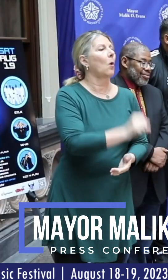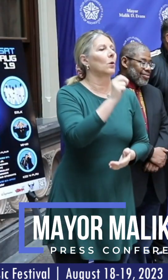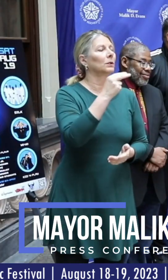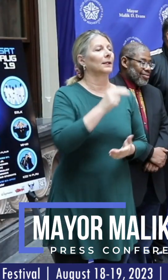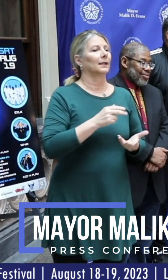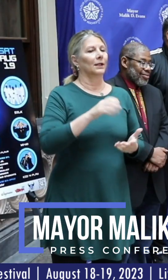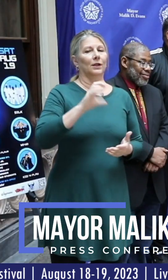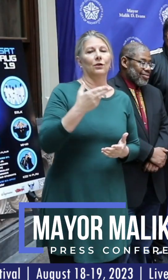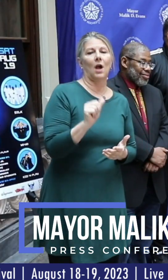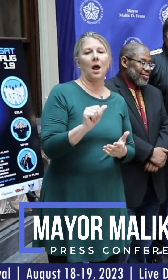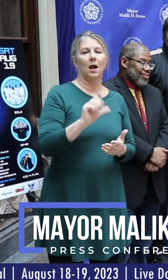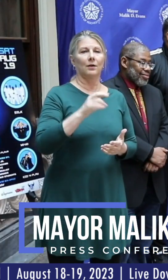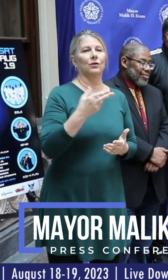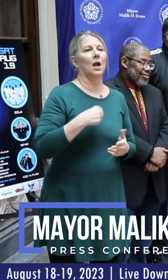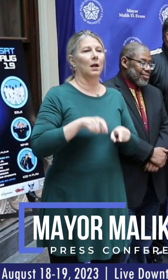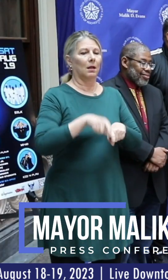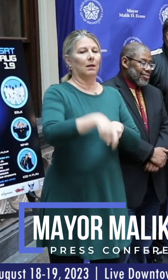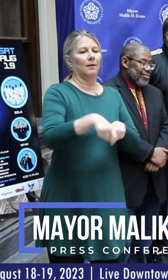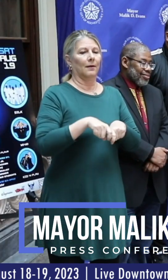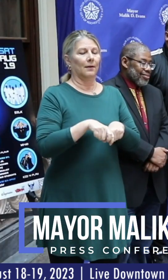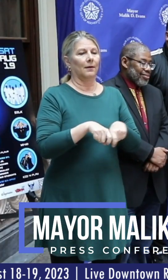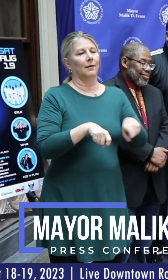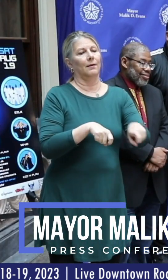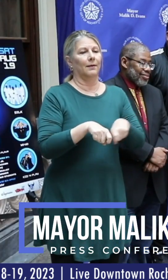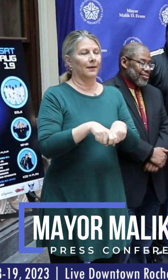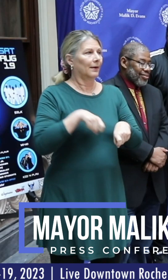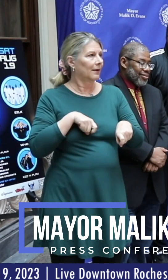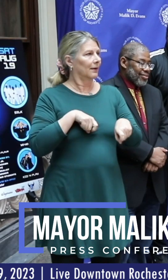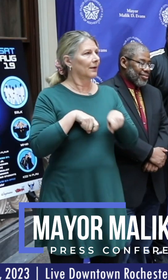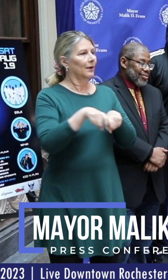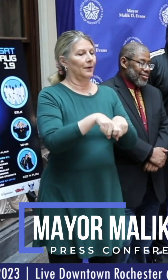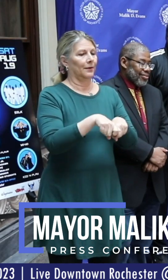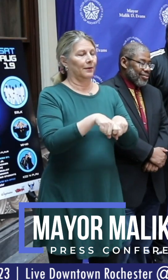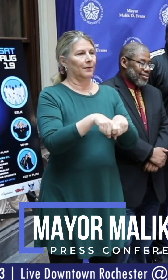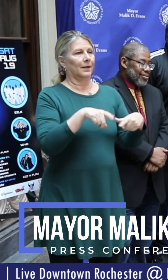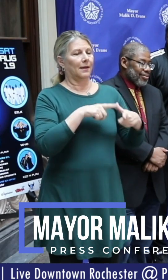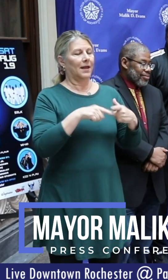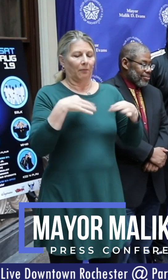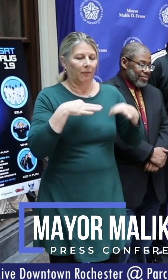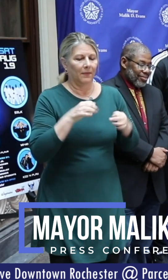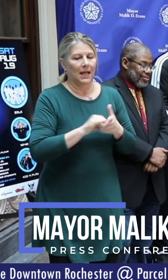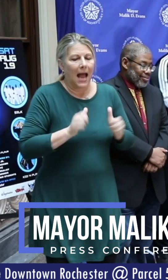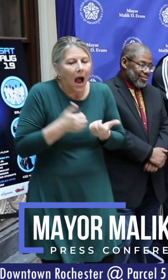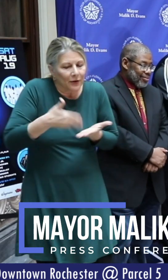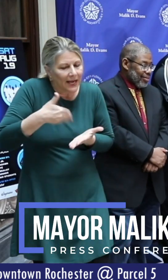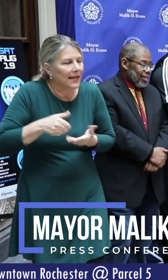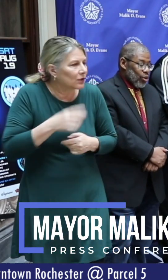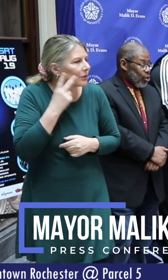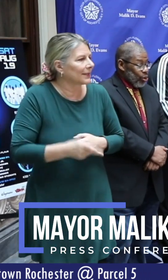So you go back, you go forward, you kick your leg, move three times, and then you hold it, and then you, so you'll see us doing